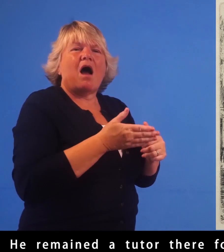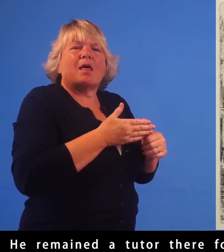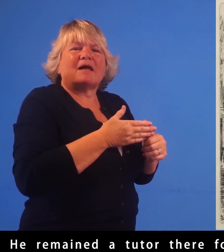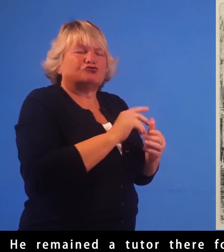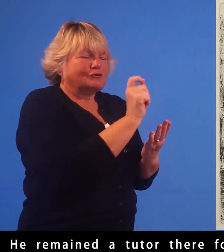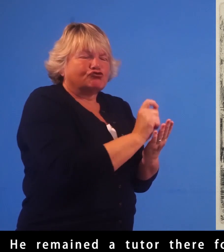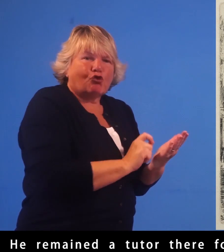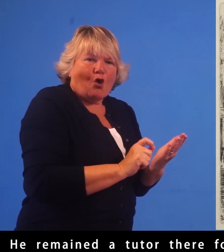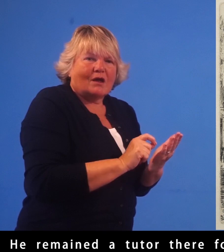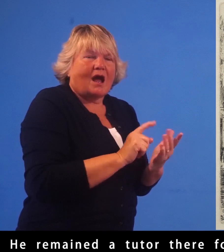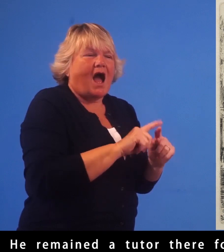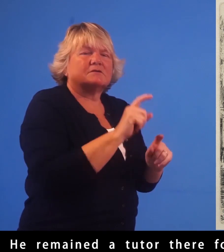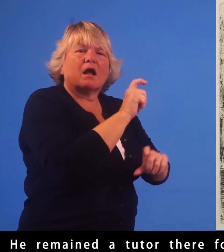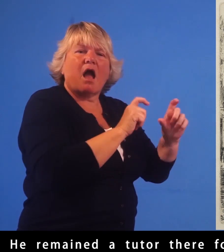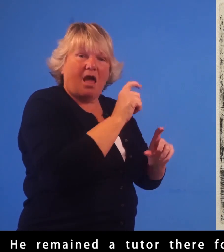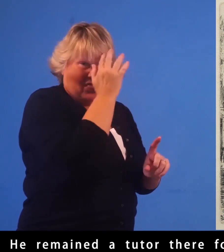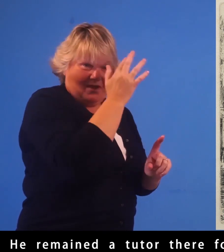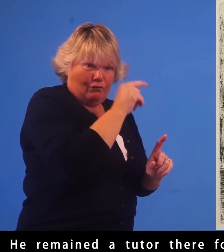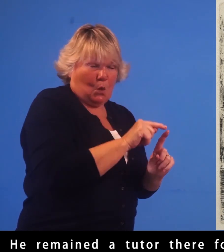and colour theory